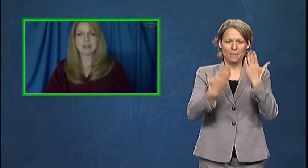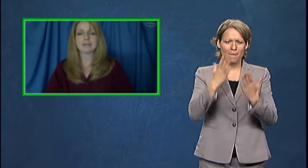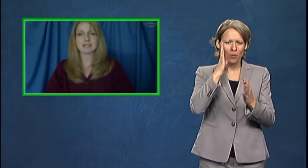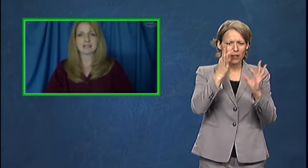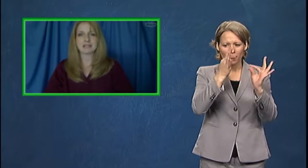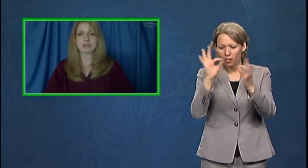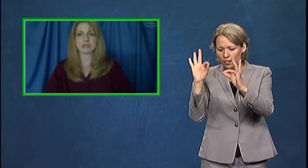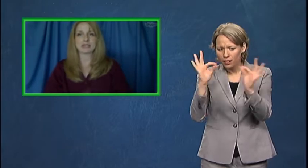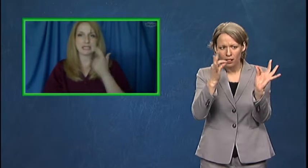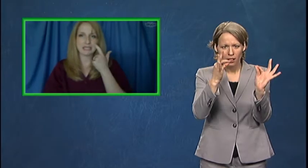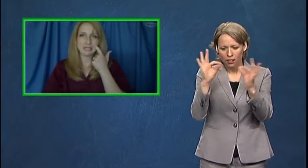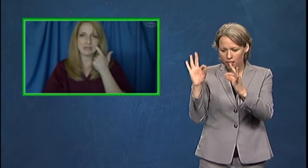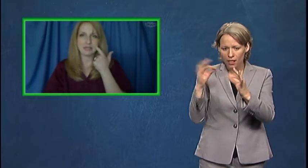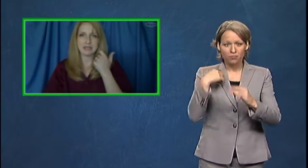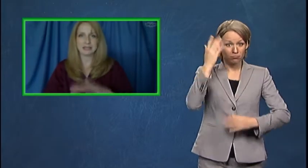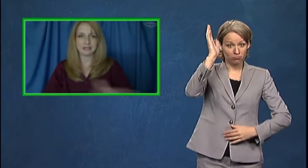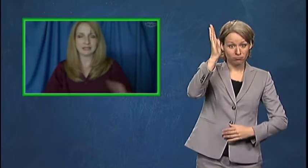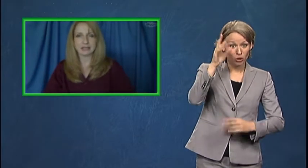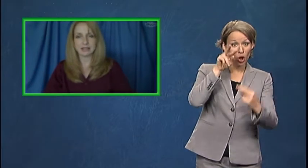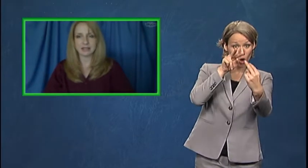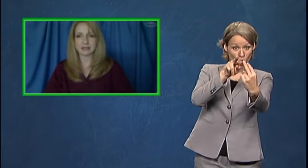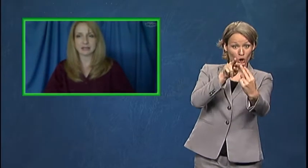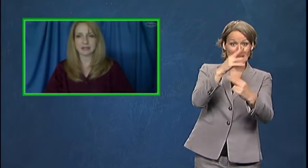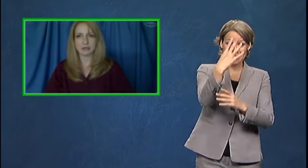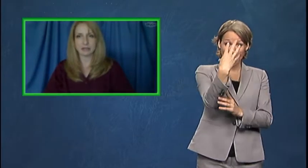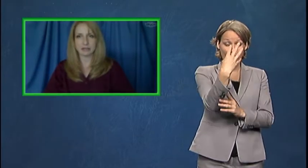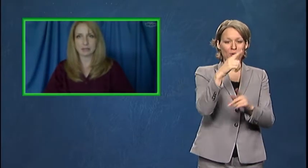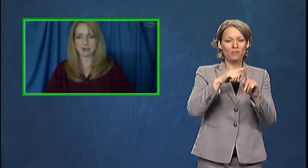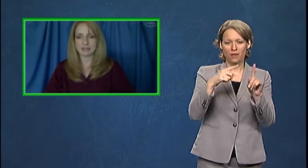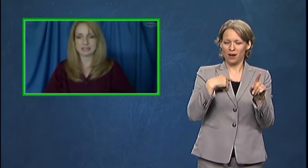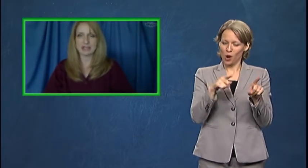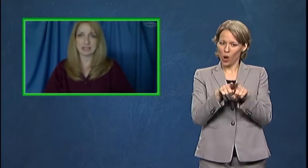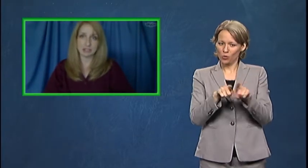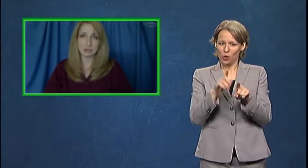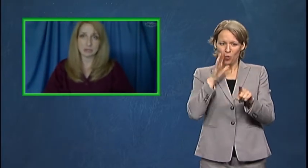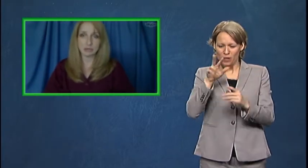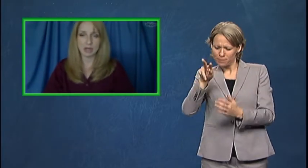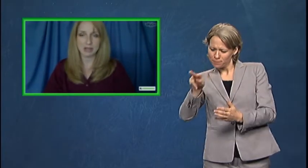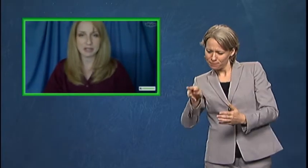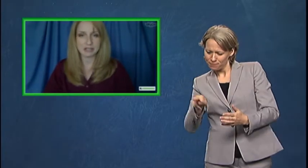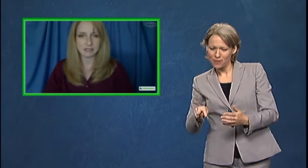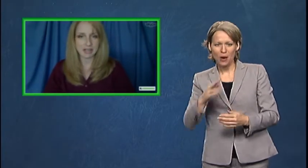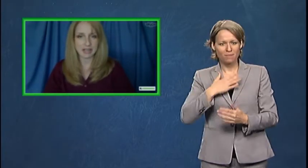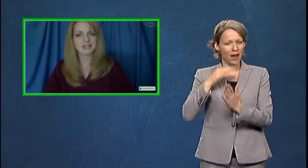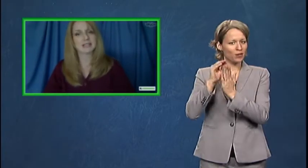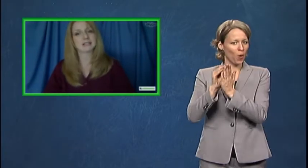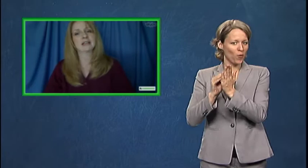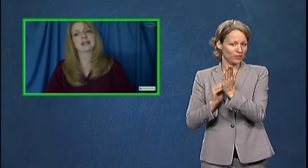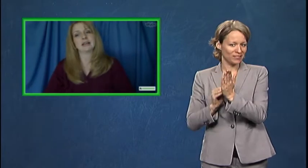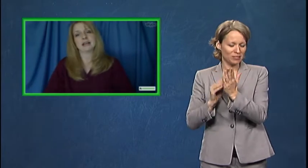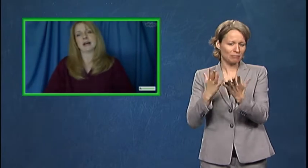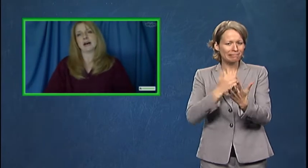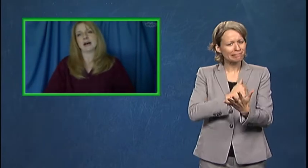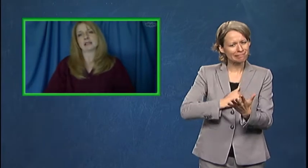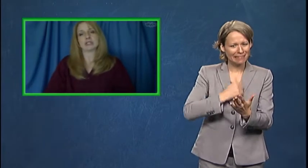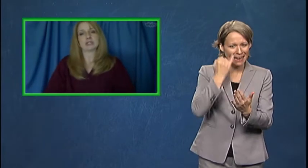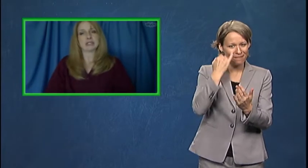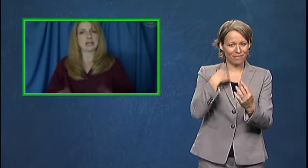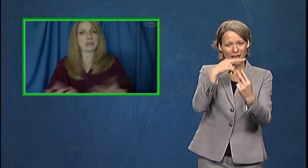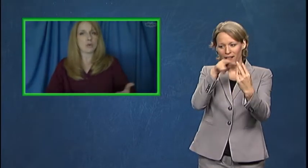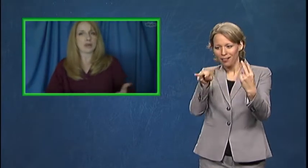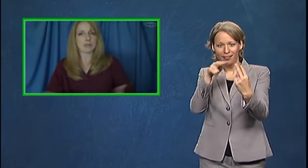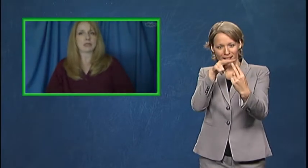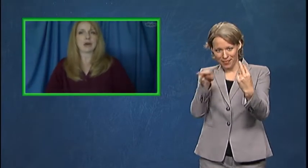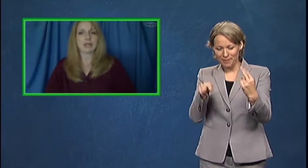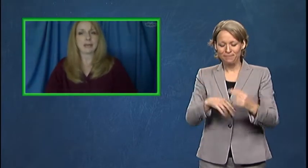referencing documents as I'm presenting to keep me guided and going through my presentation, so I do apologize for that. Just to